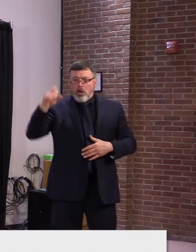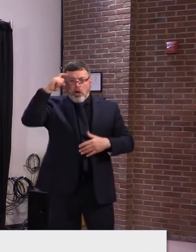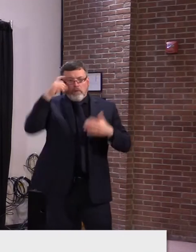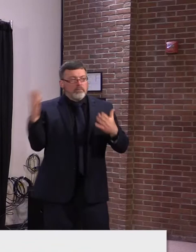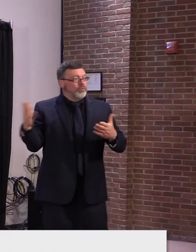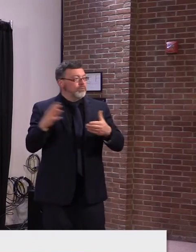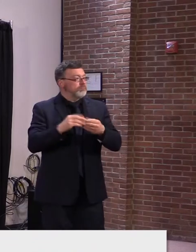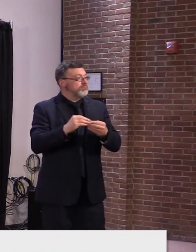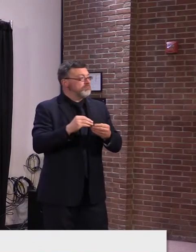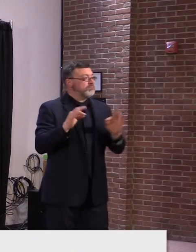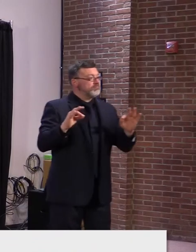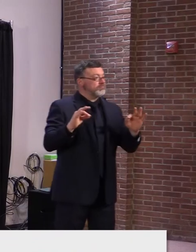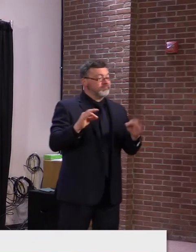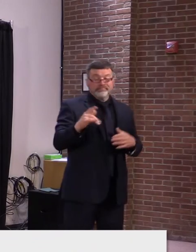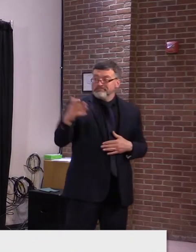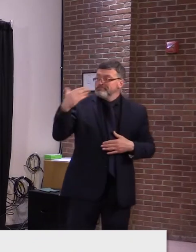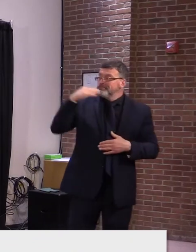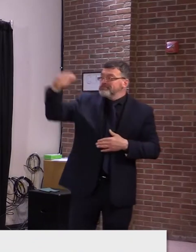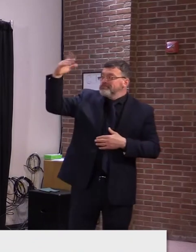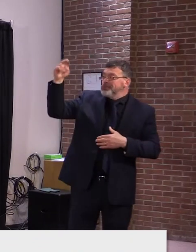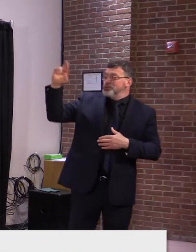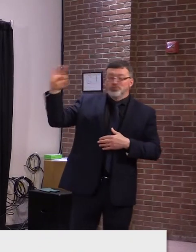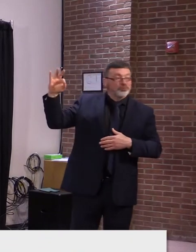Levine. We'll now open it up to questions.